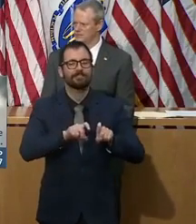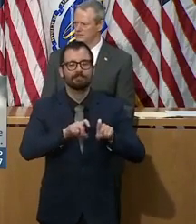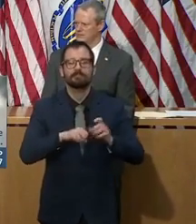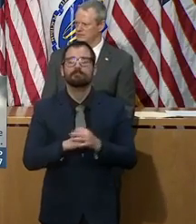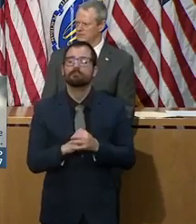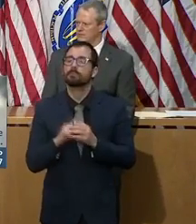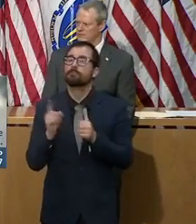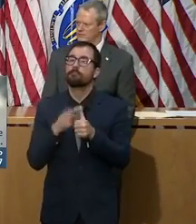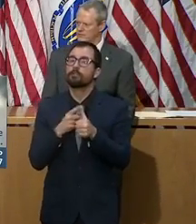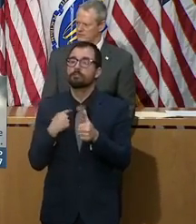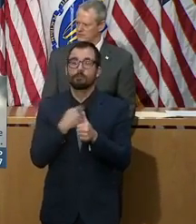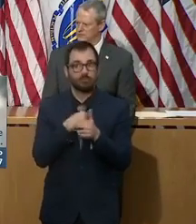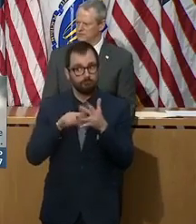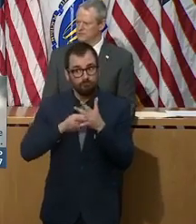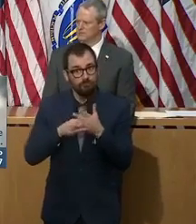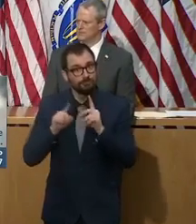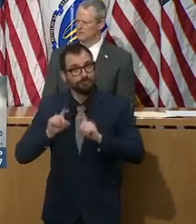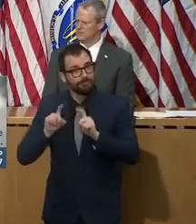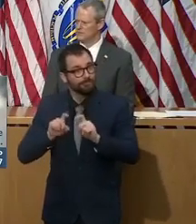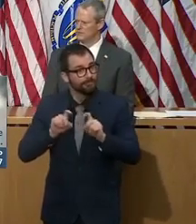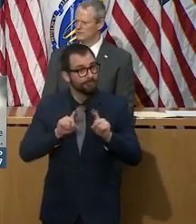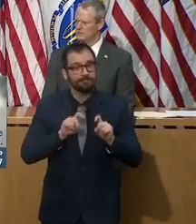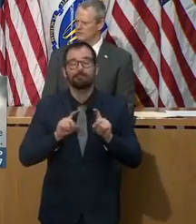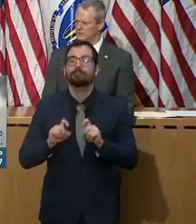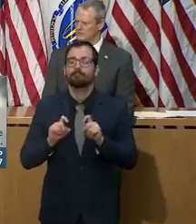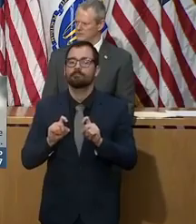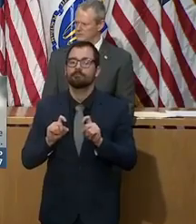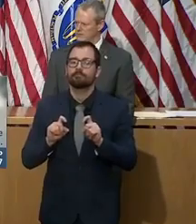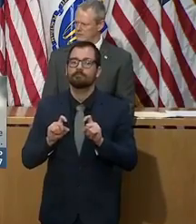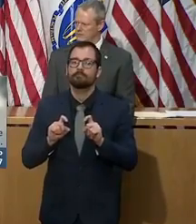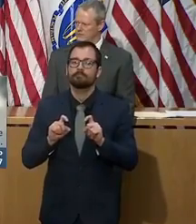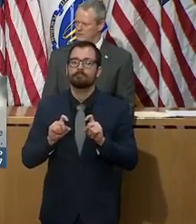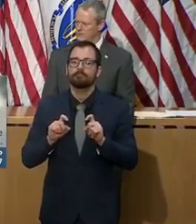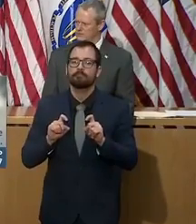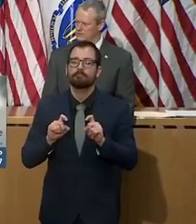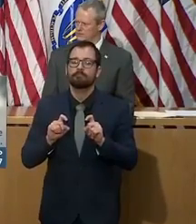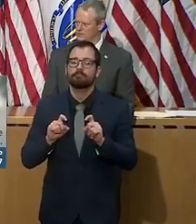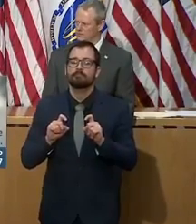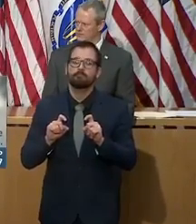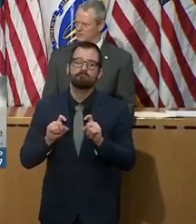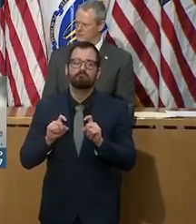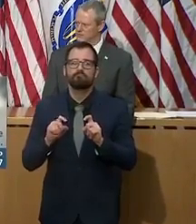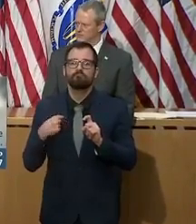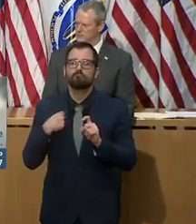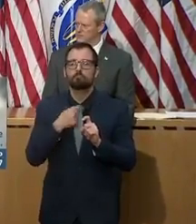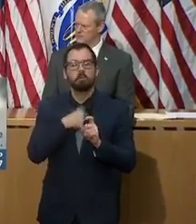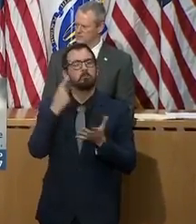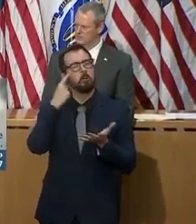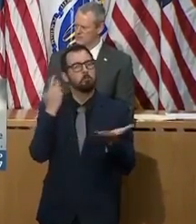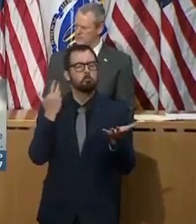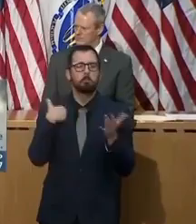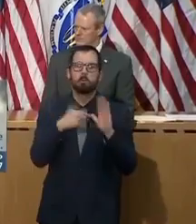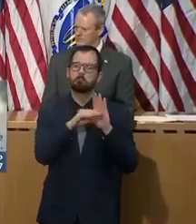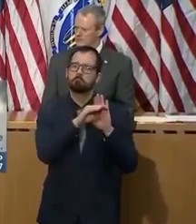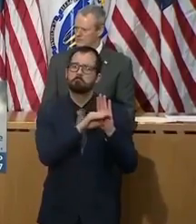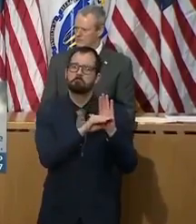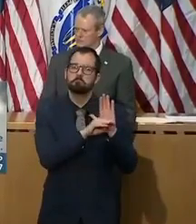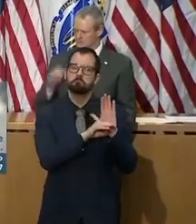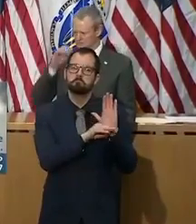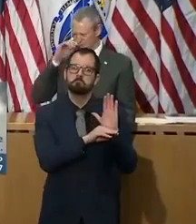changed the guidance about 10 days, whenever we changed it about, it might be 2 weeks ago now, that through the MAG